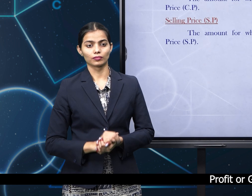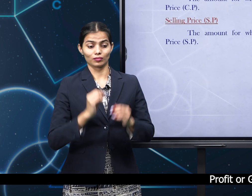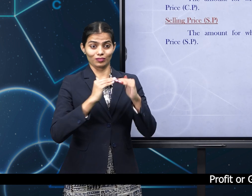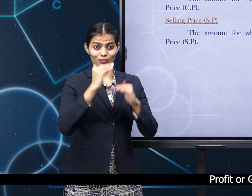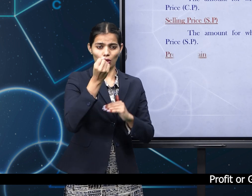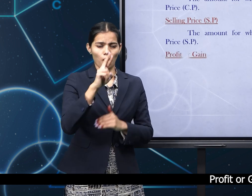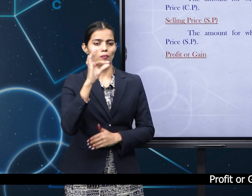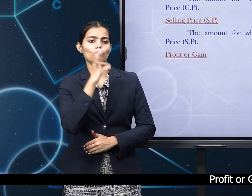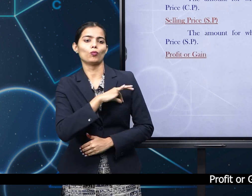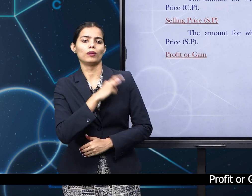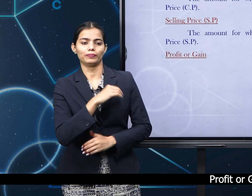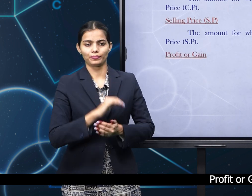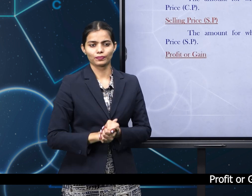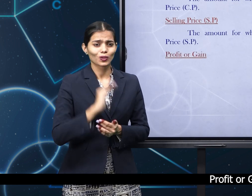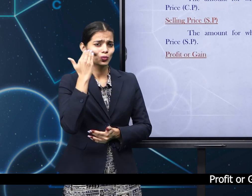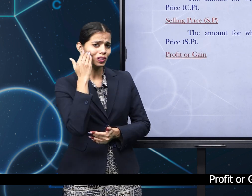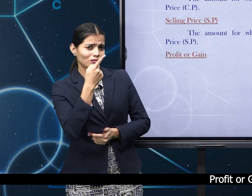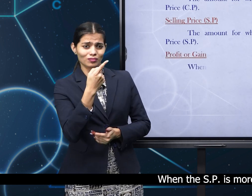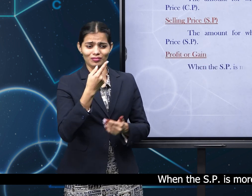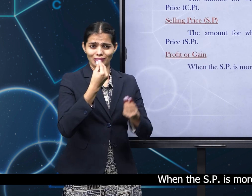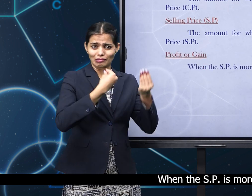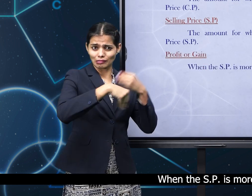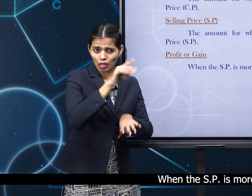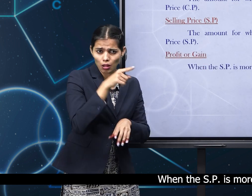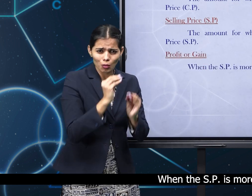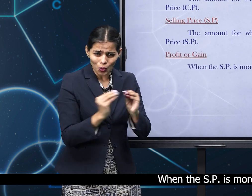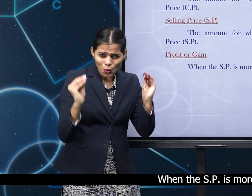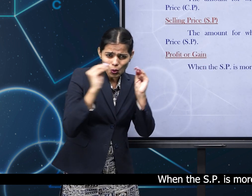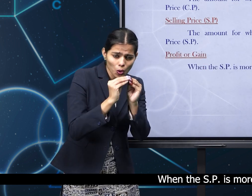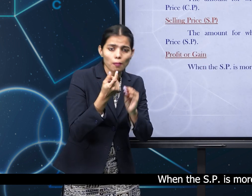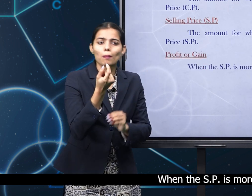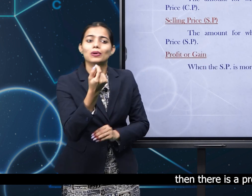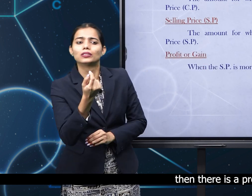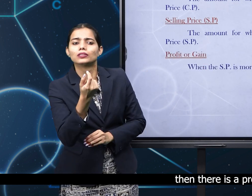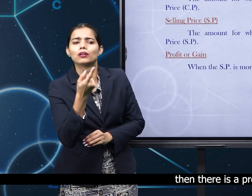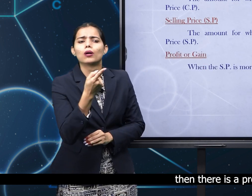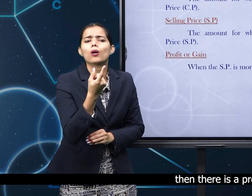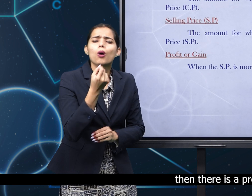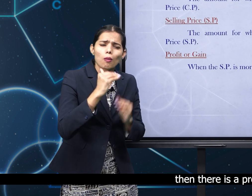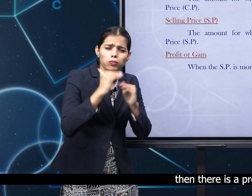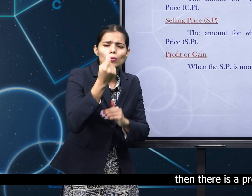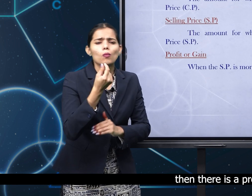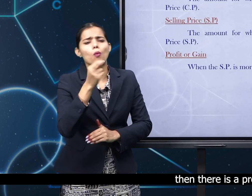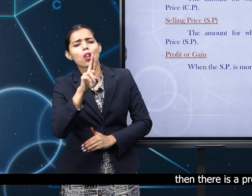Profit or gain. Profit the SP is more than CP, then there is a profit or gain.